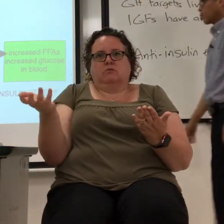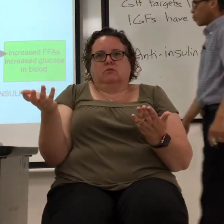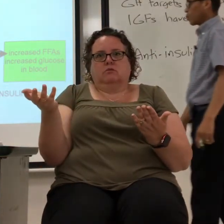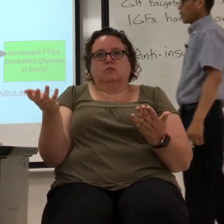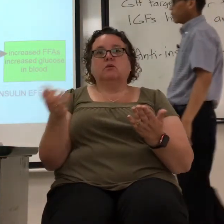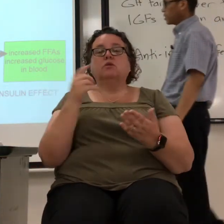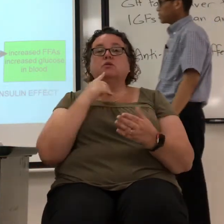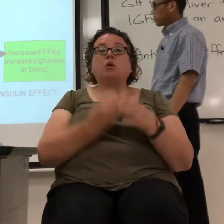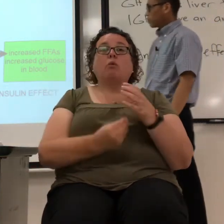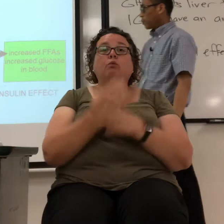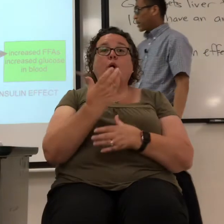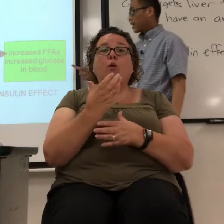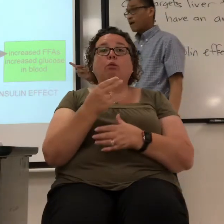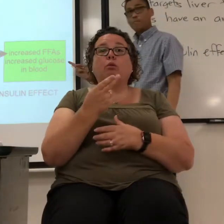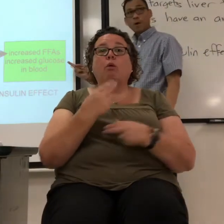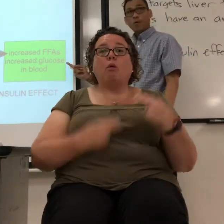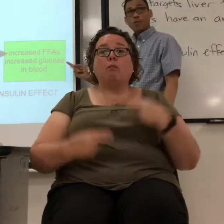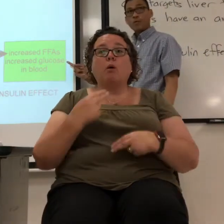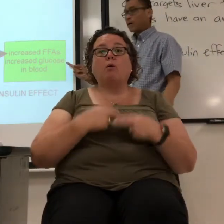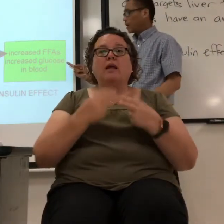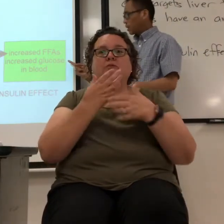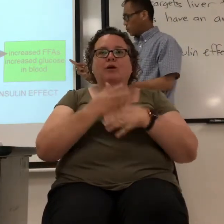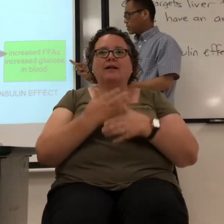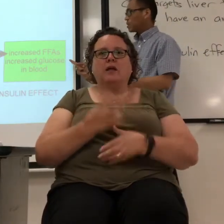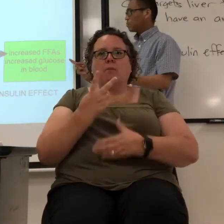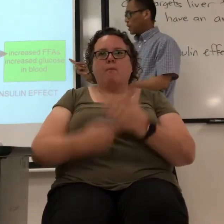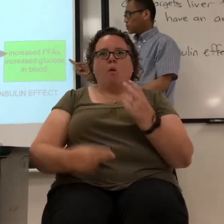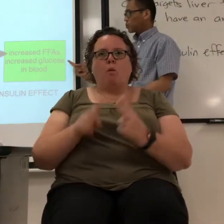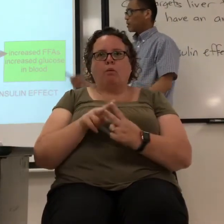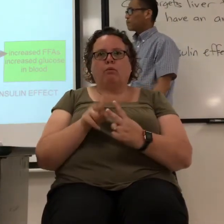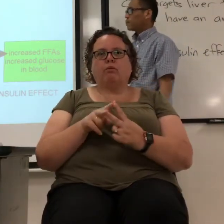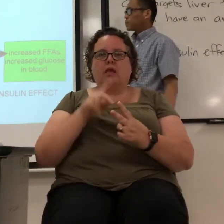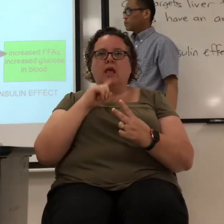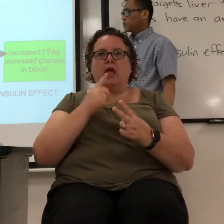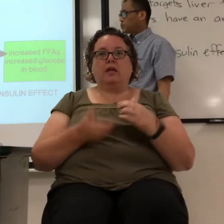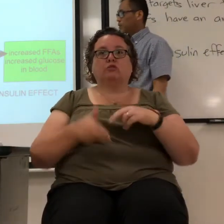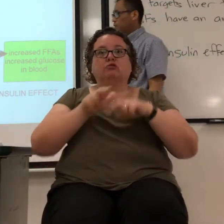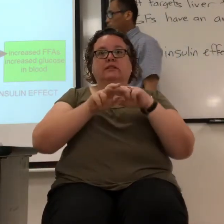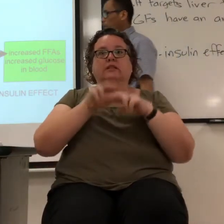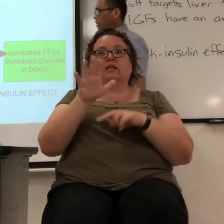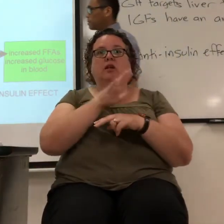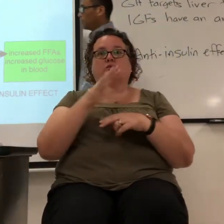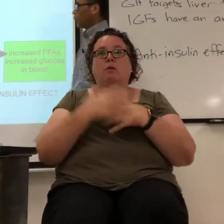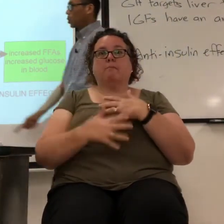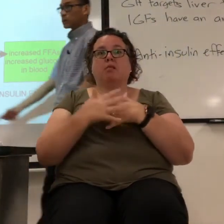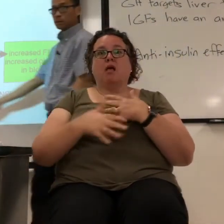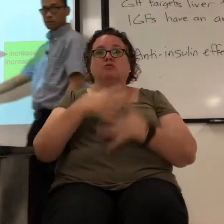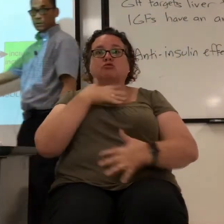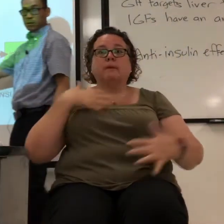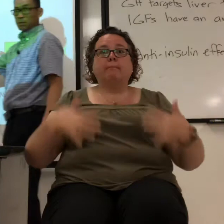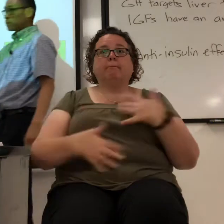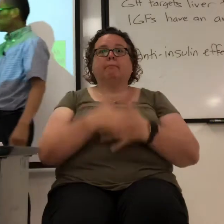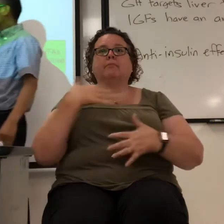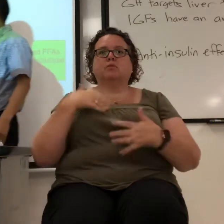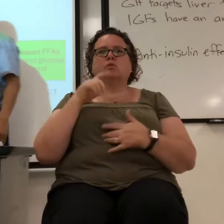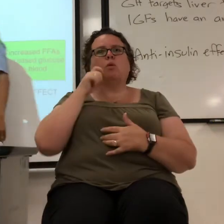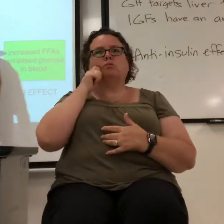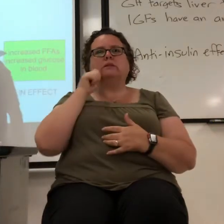So growth hormone is breaking down both, increase it in the bloodstream so tissues can use it to build.